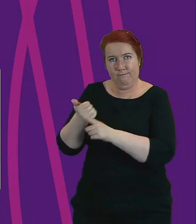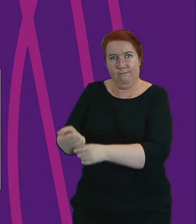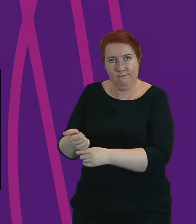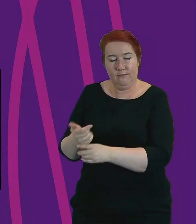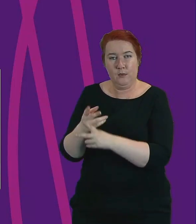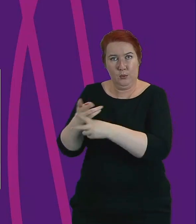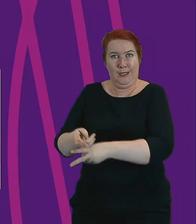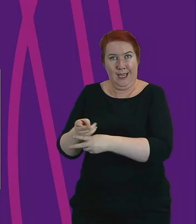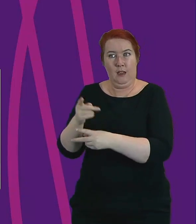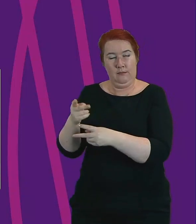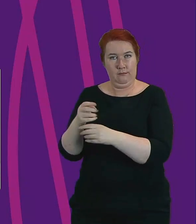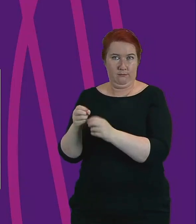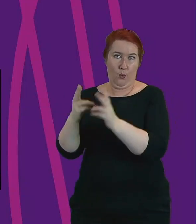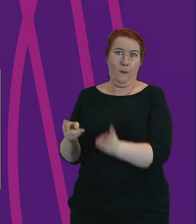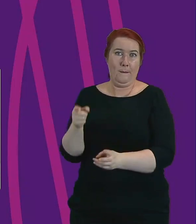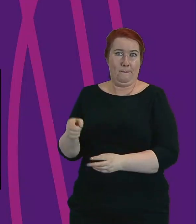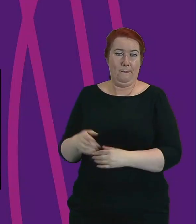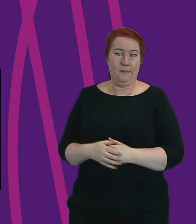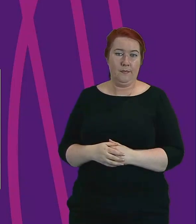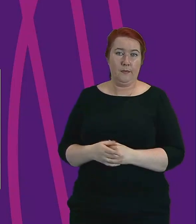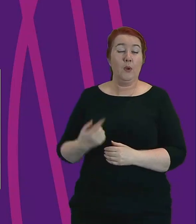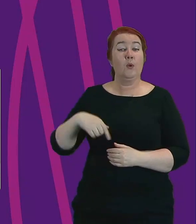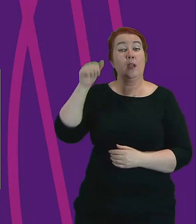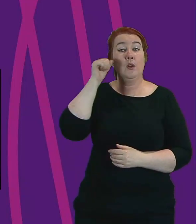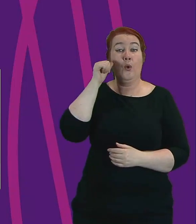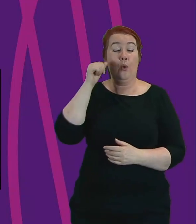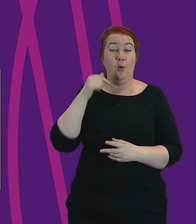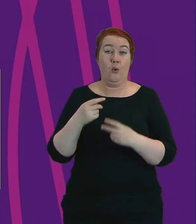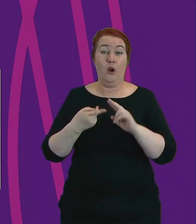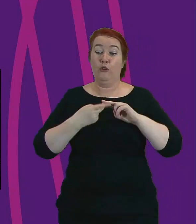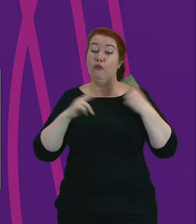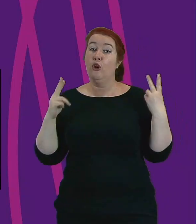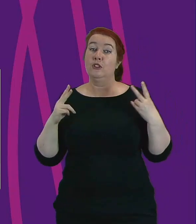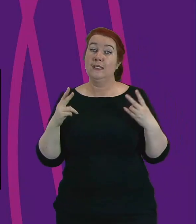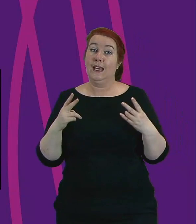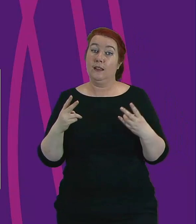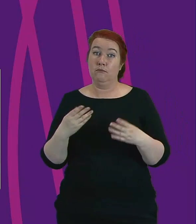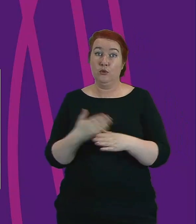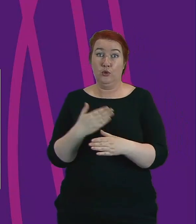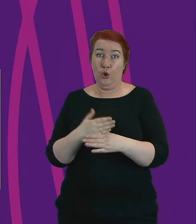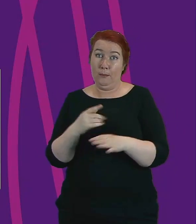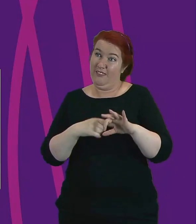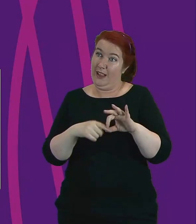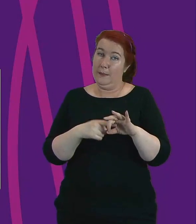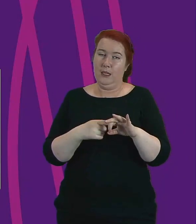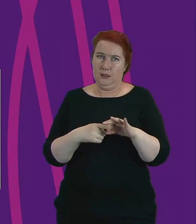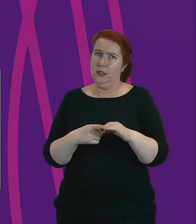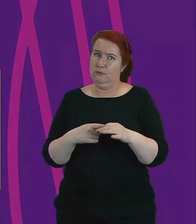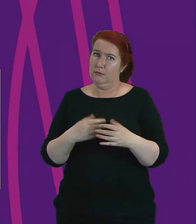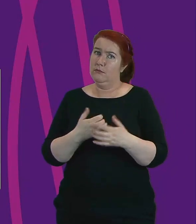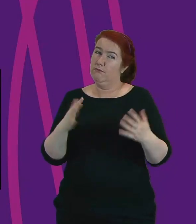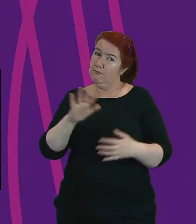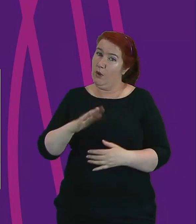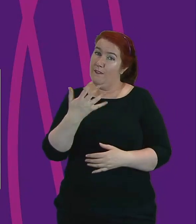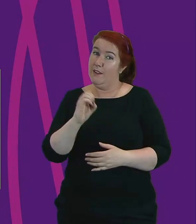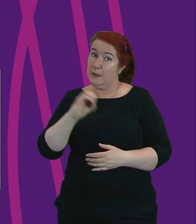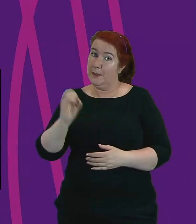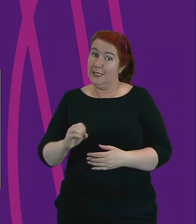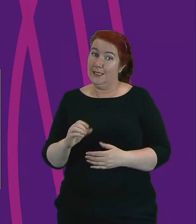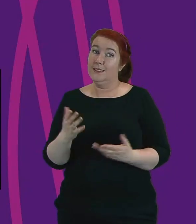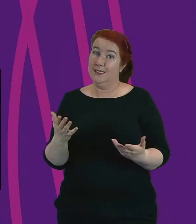home sector. We know that nursing vacancies in the private sector are high, around 50%. Compare that